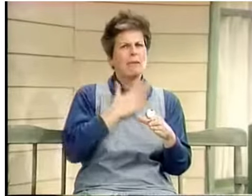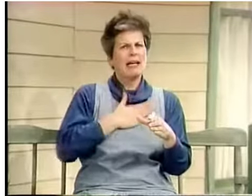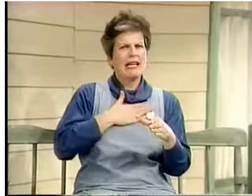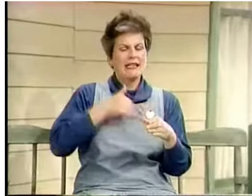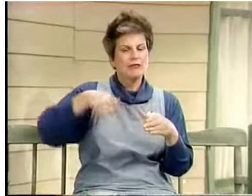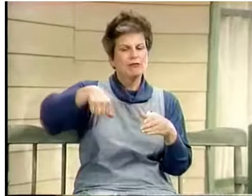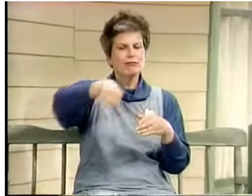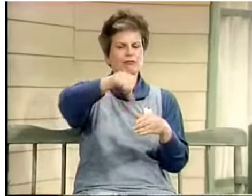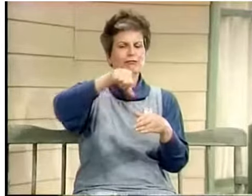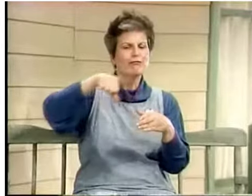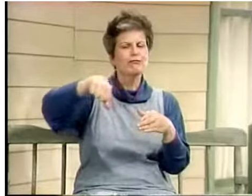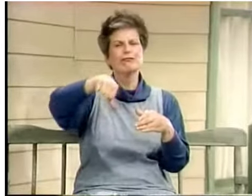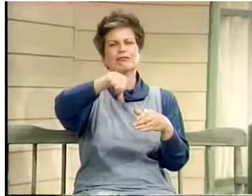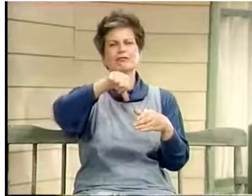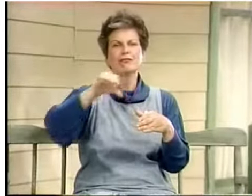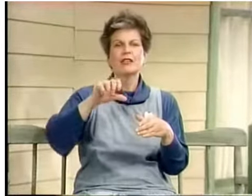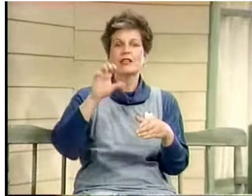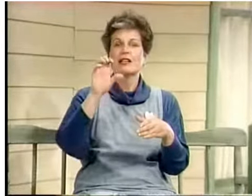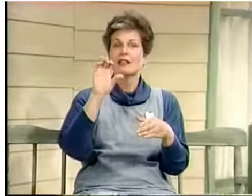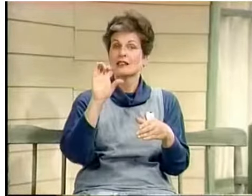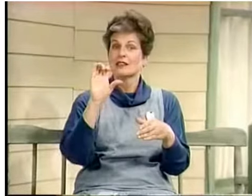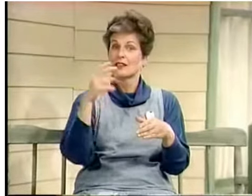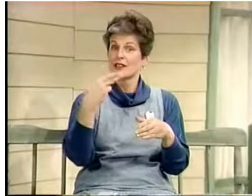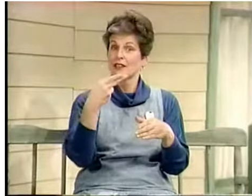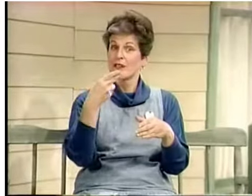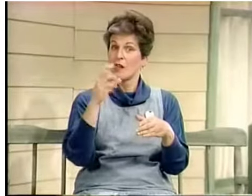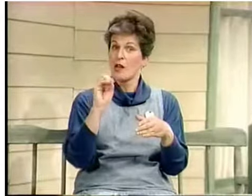and then tell them to please add